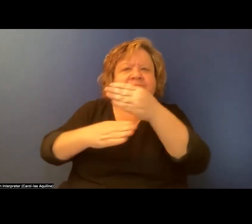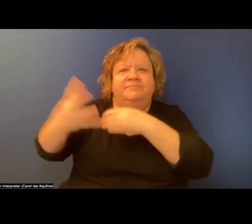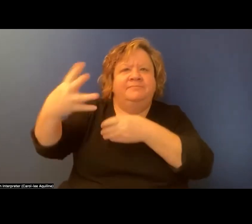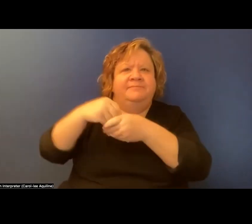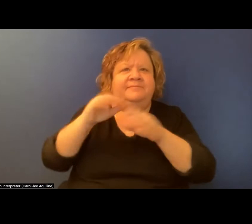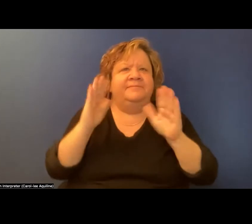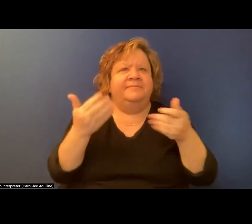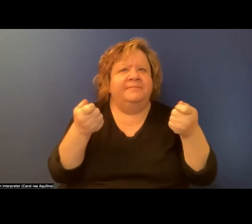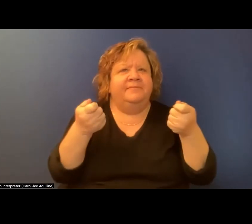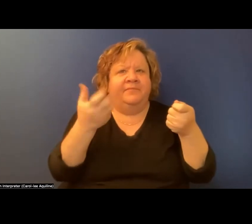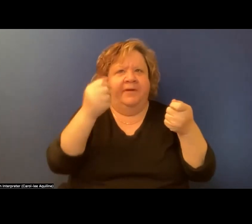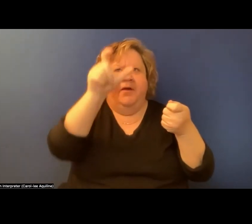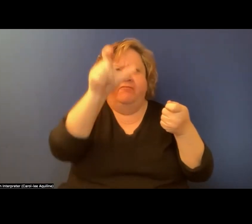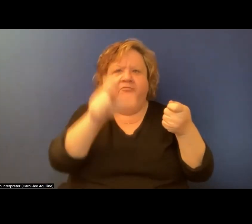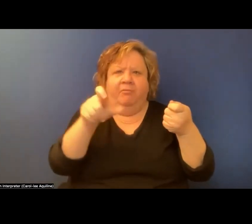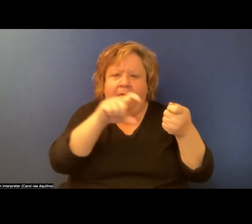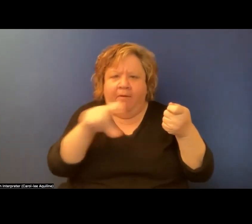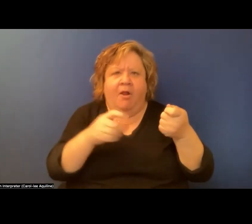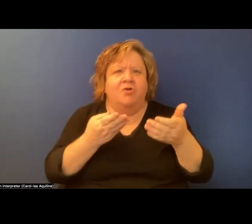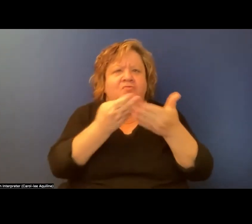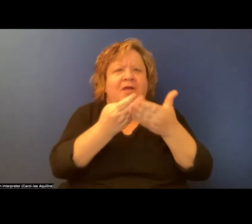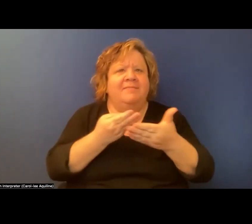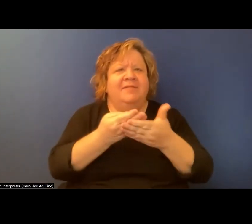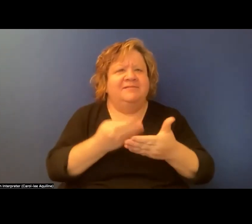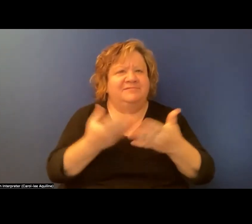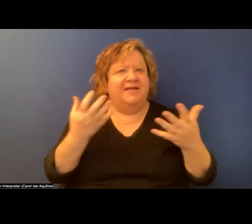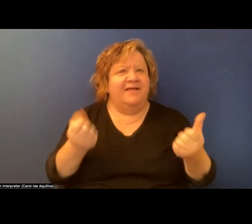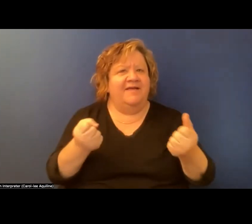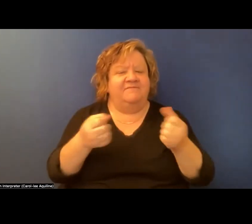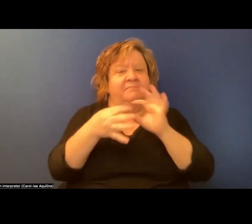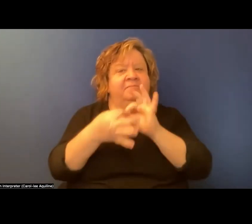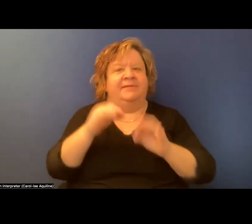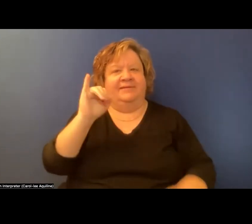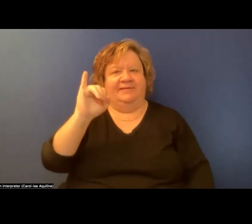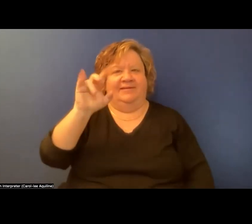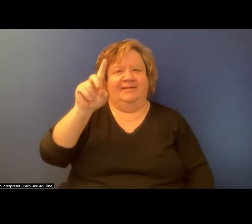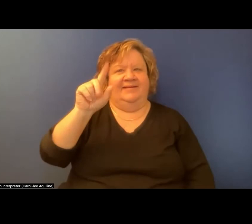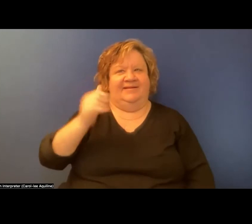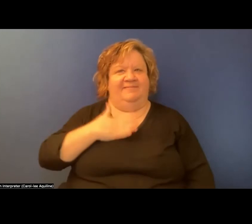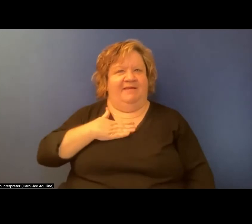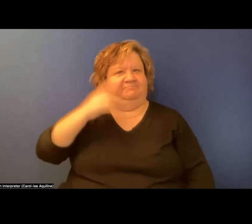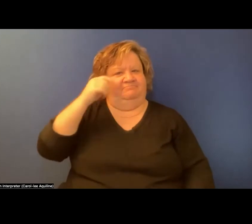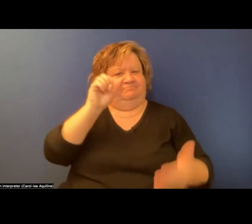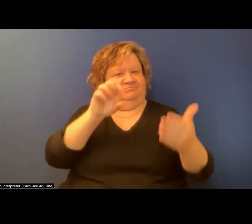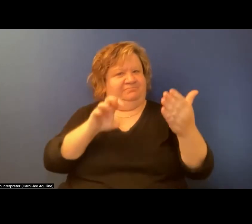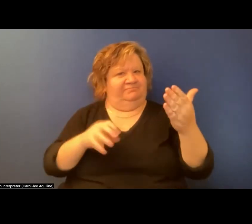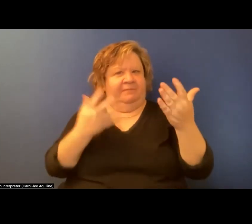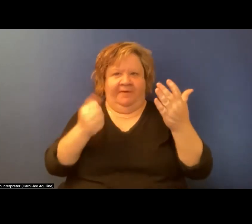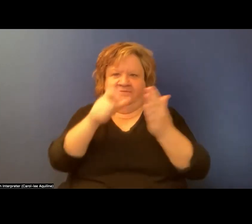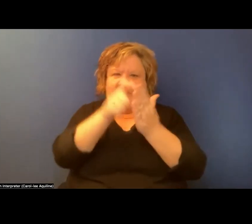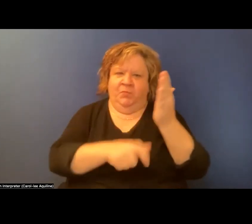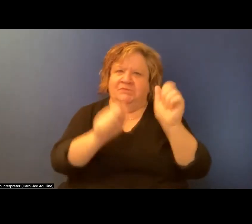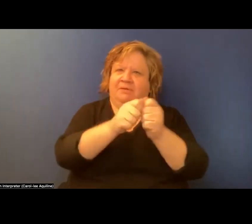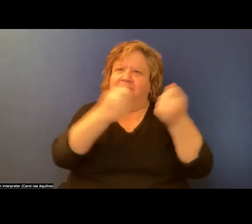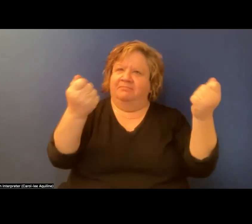by International Disability Alliance and Global Action on Disability GLAD Network through the working